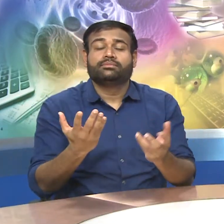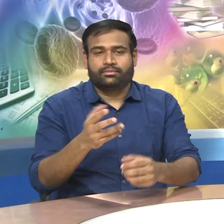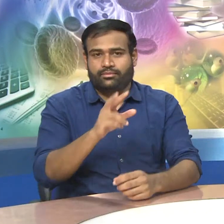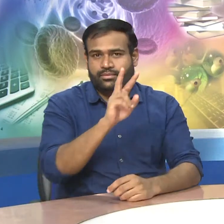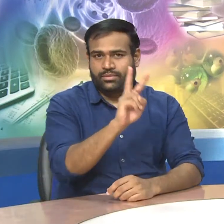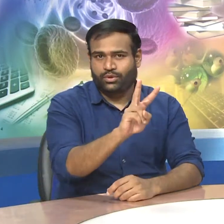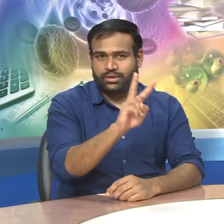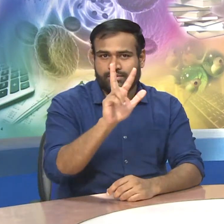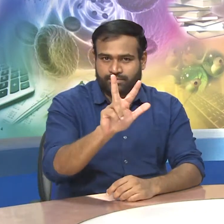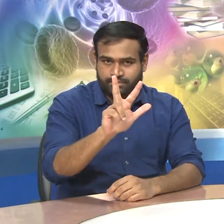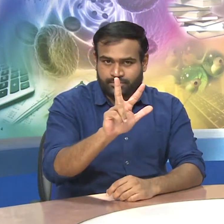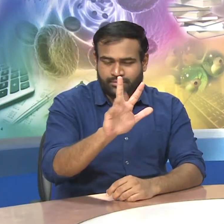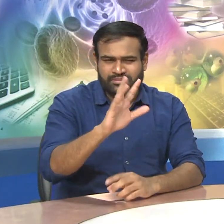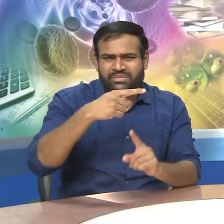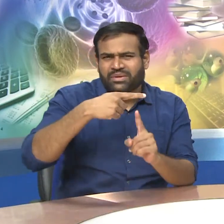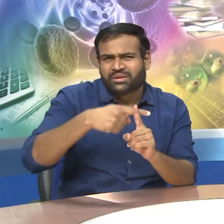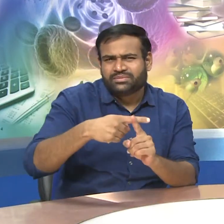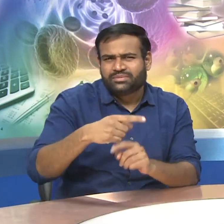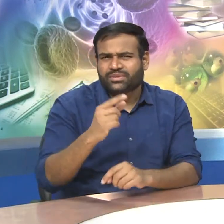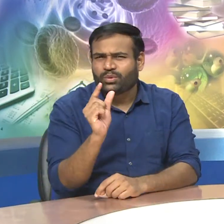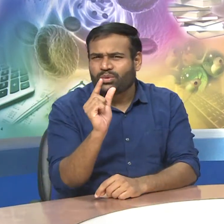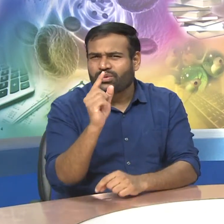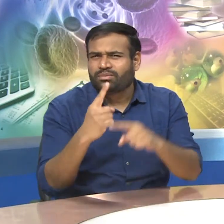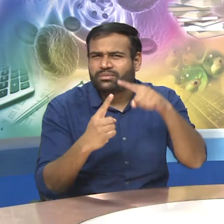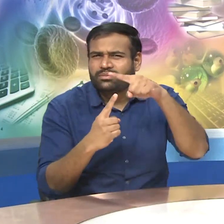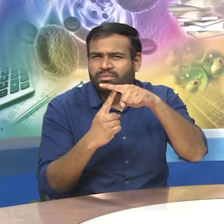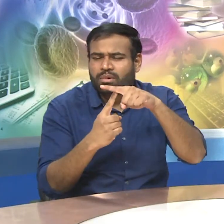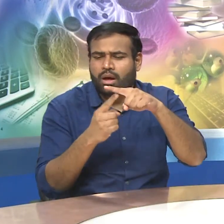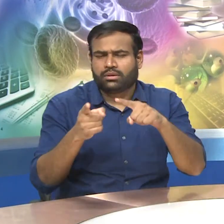In India, there is total 28 states